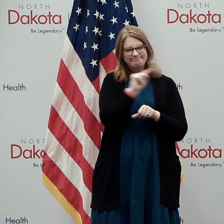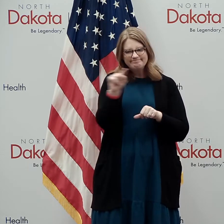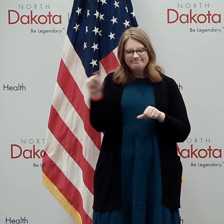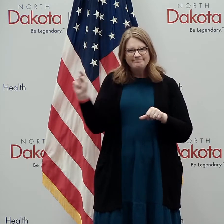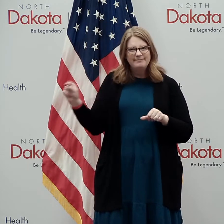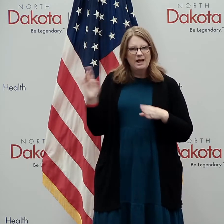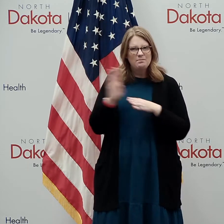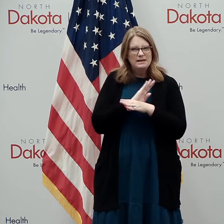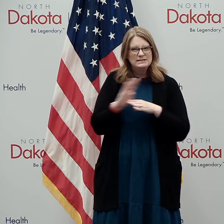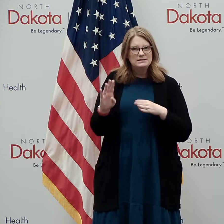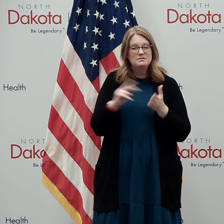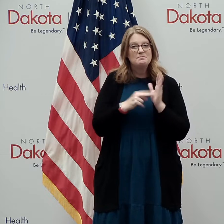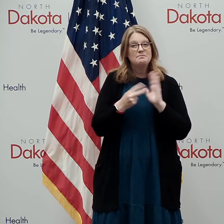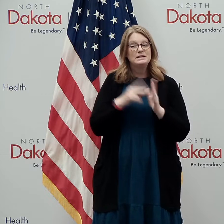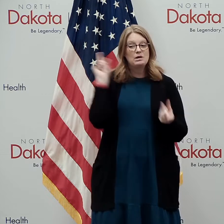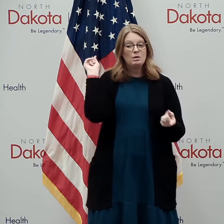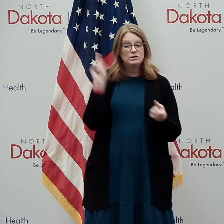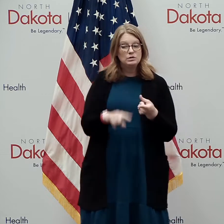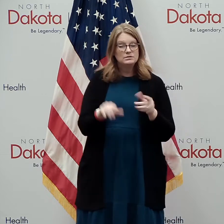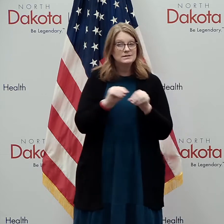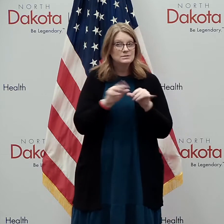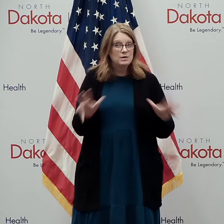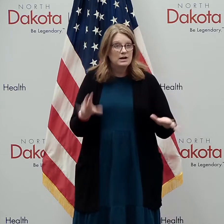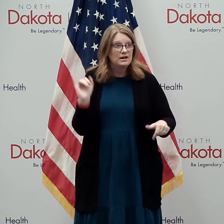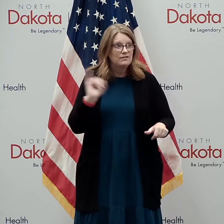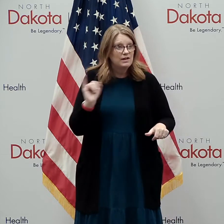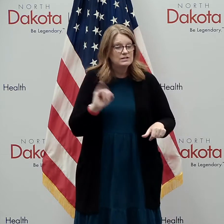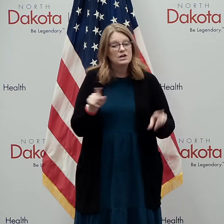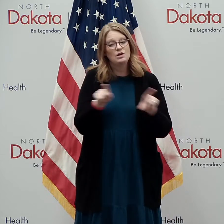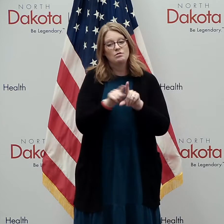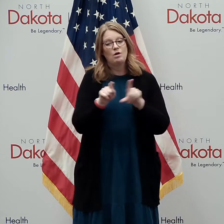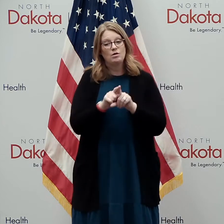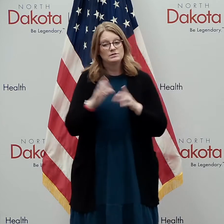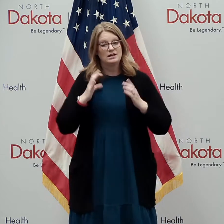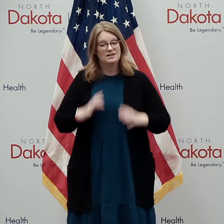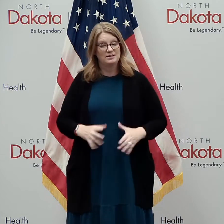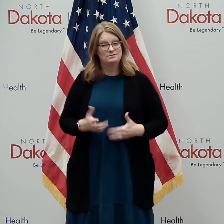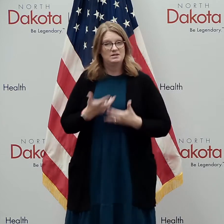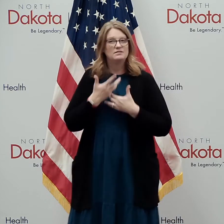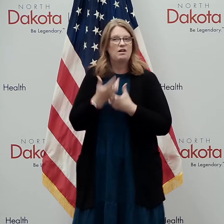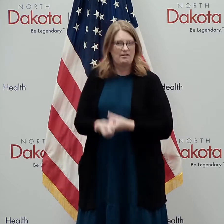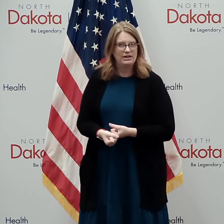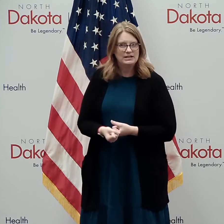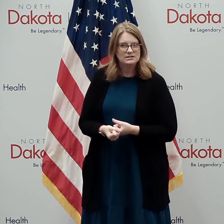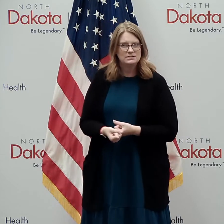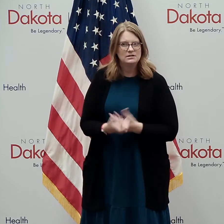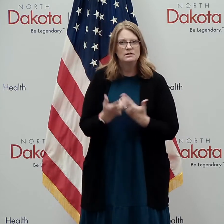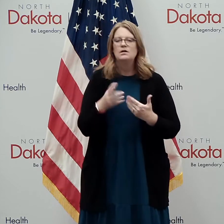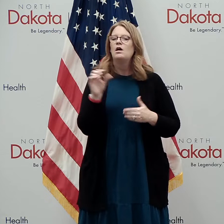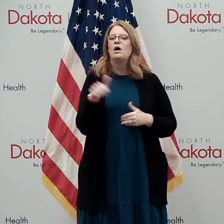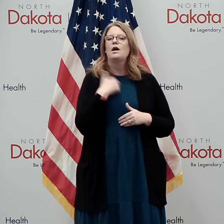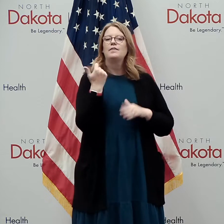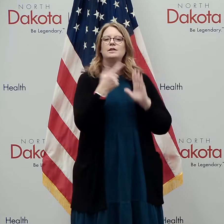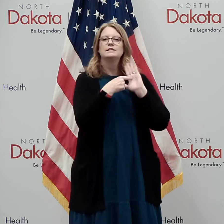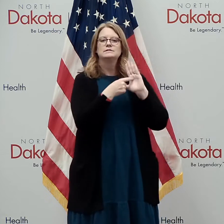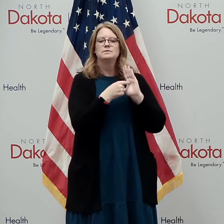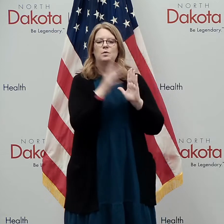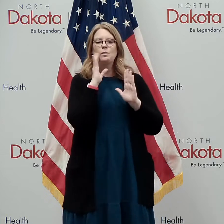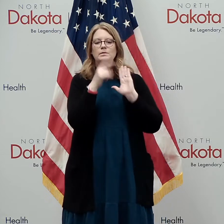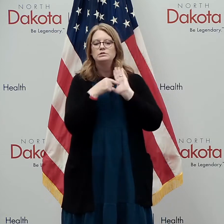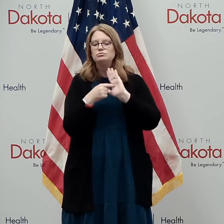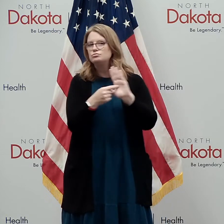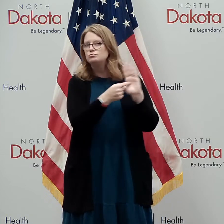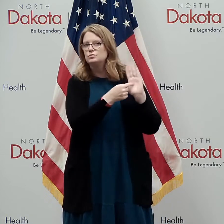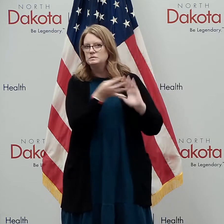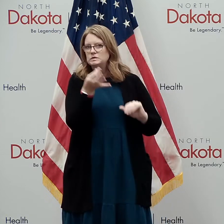improvements that reduce the spread of infection and instill customer confidence in the marketplace. You can look for other great examples that will be featured in the